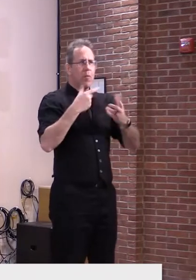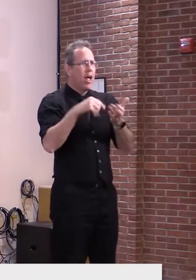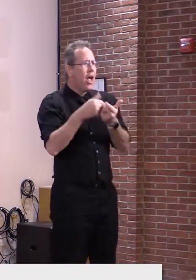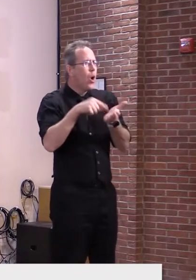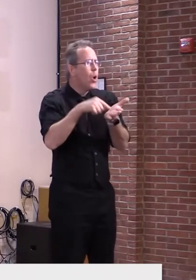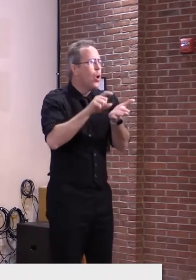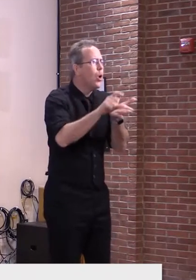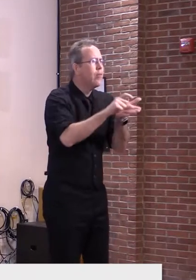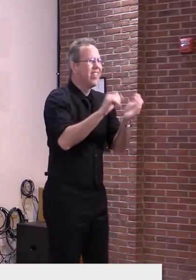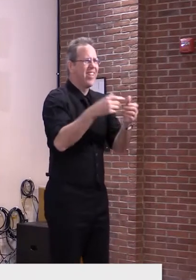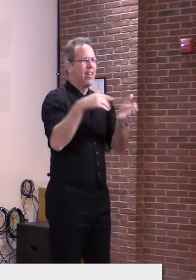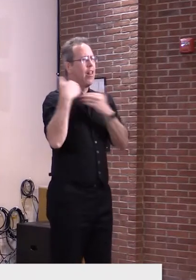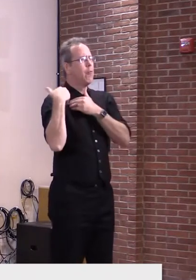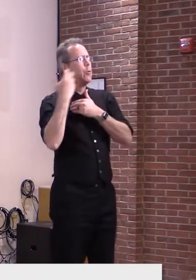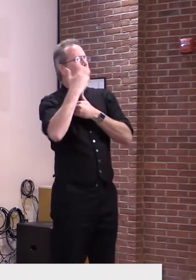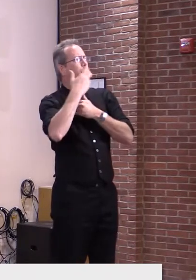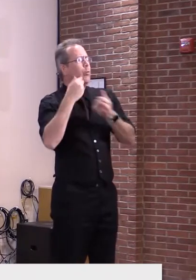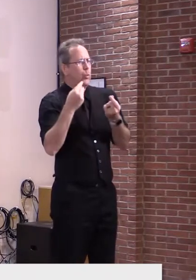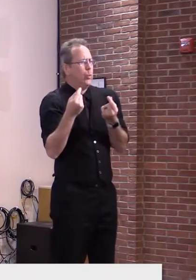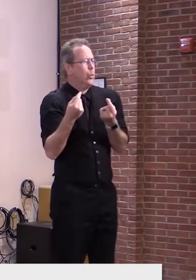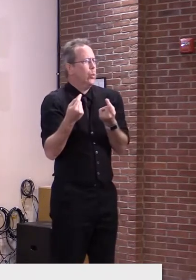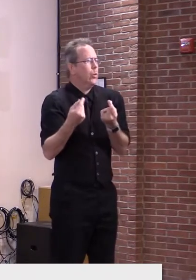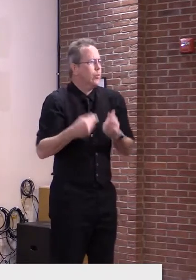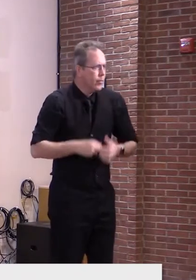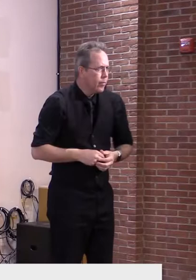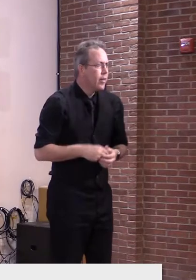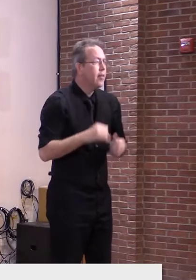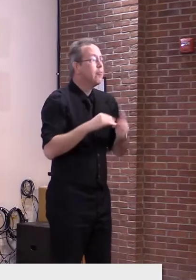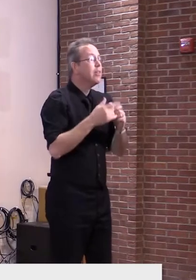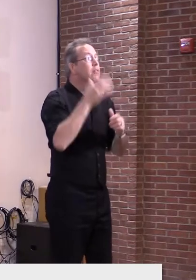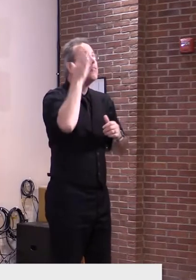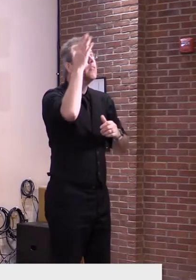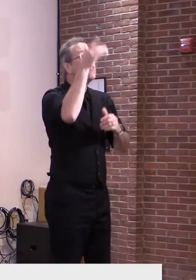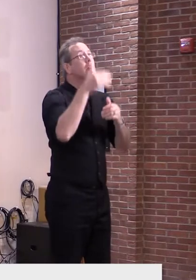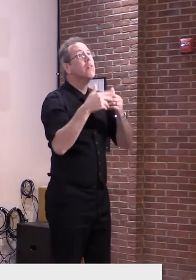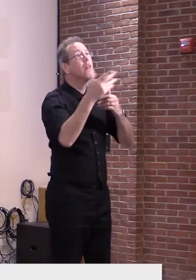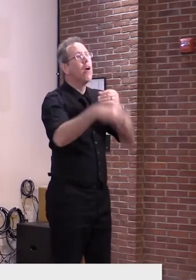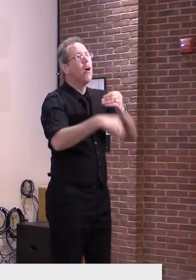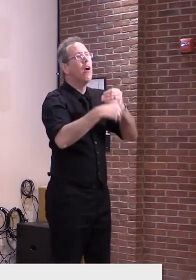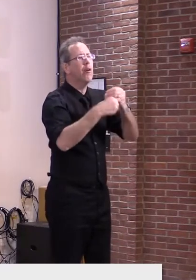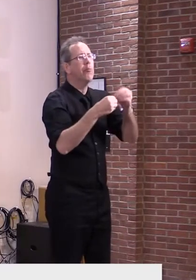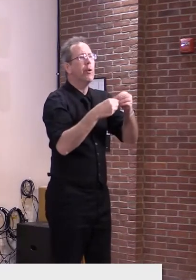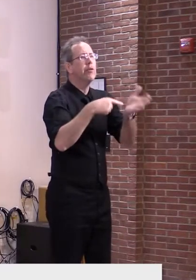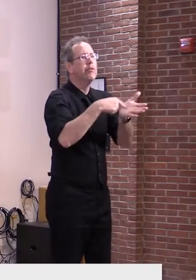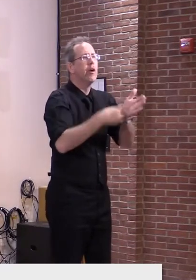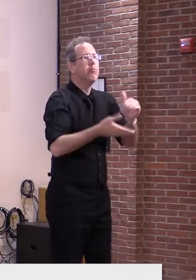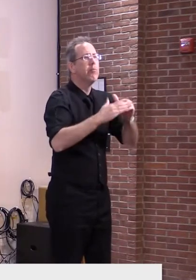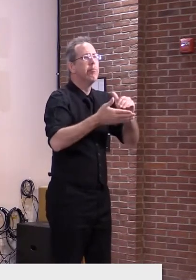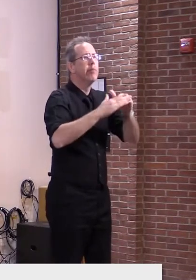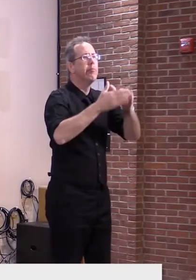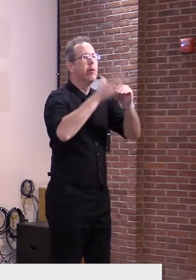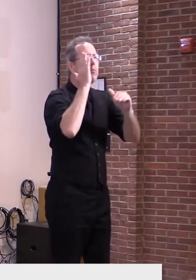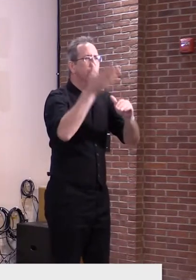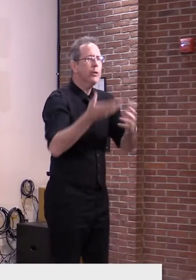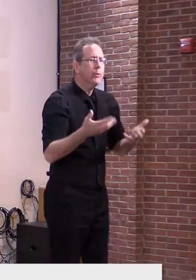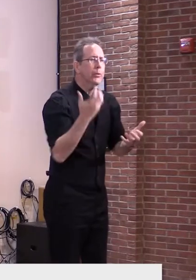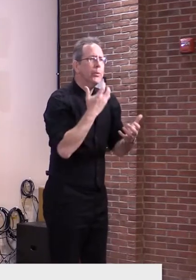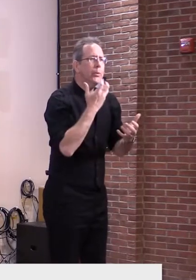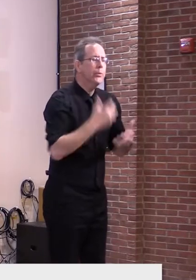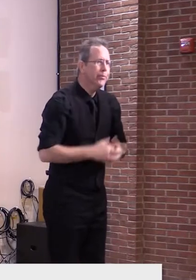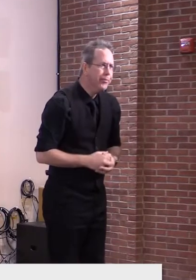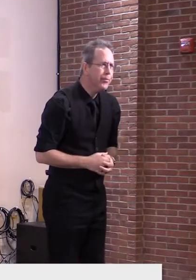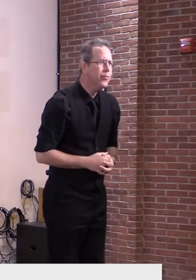of financials, it's long-term debt. It's the bonded indebtedness is another of that. But when you look